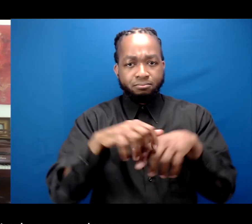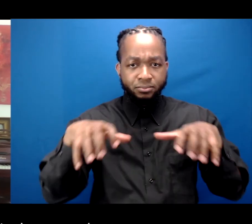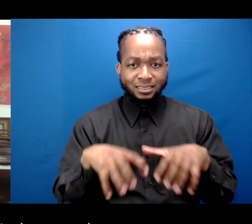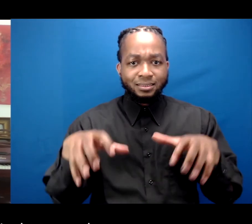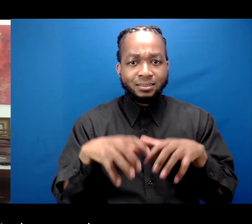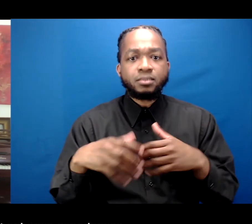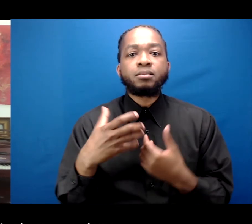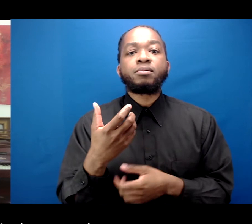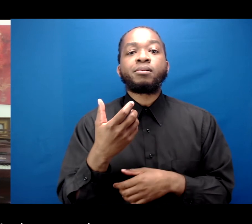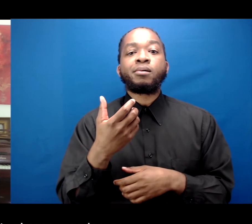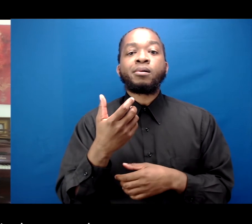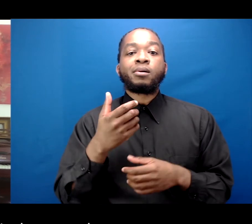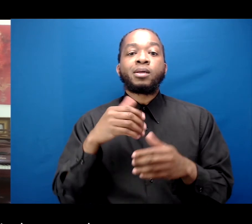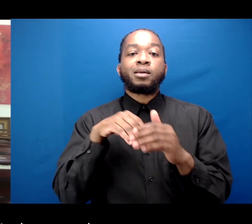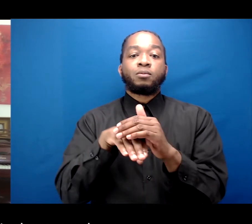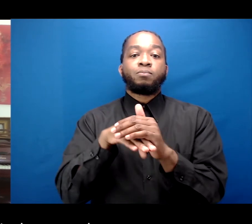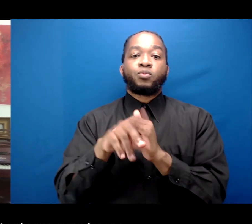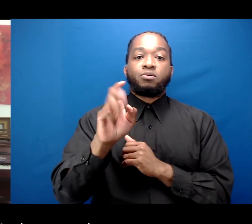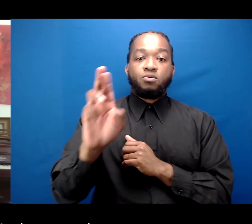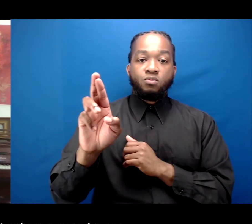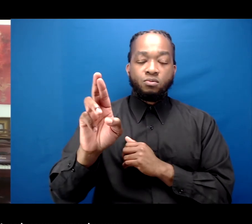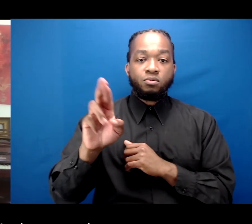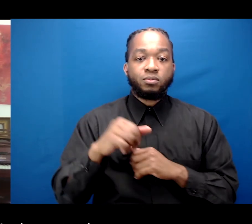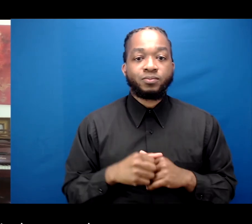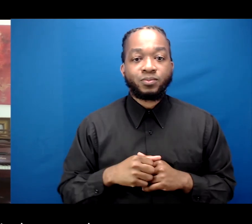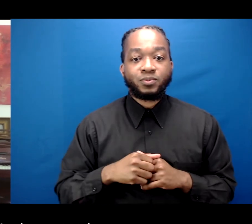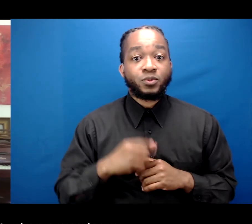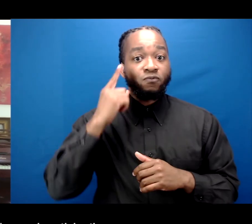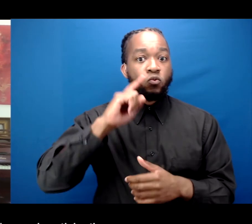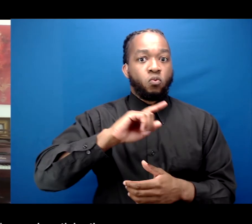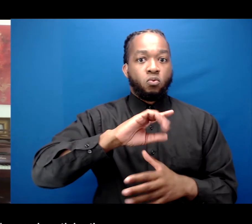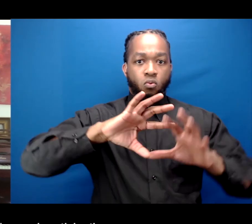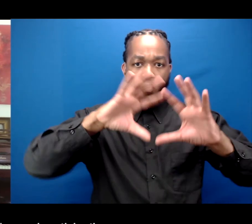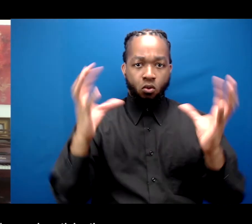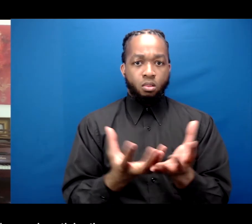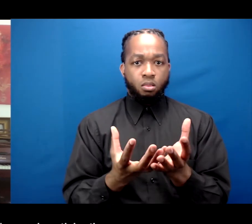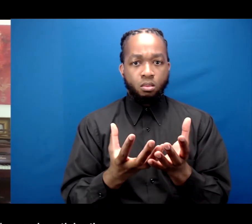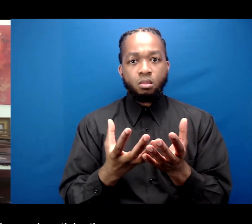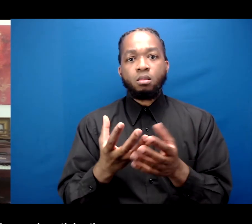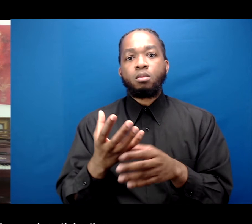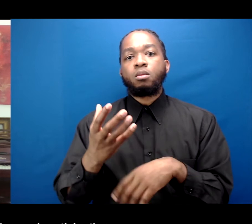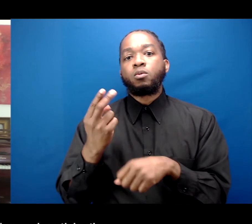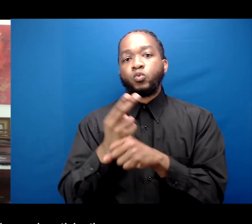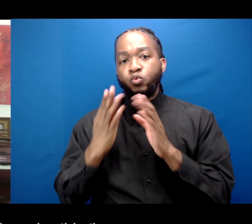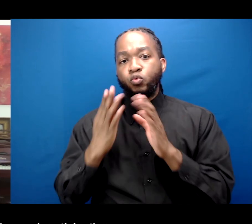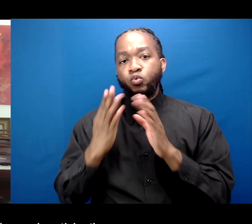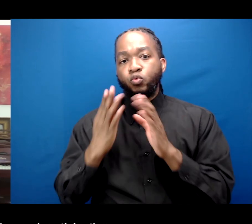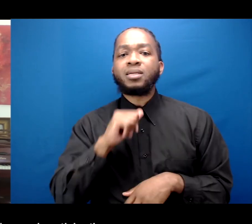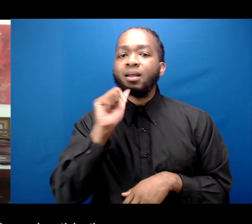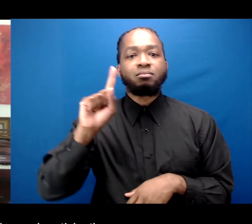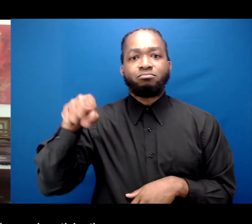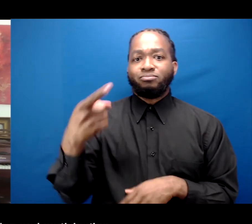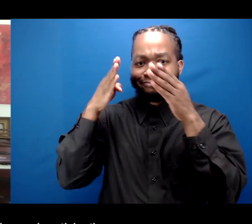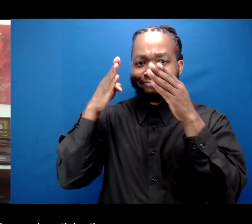enhance experiences for all users, not just those with disabilities. We are actively contributing and participating in working